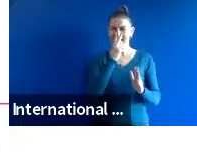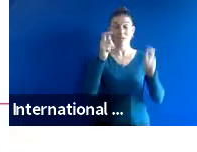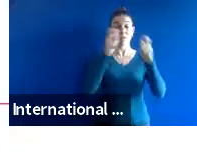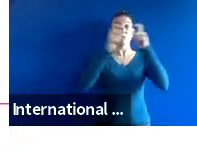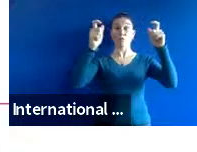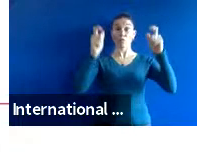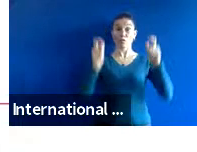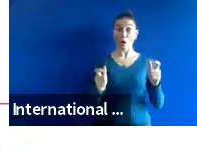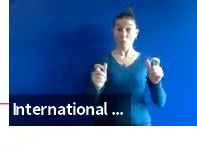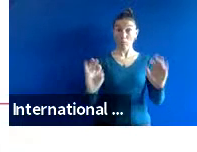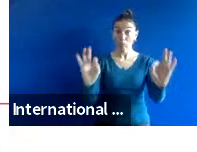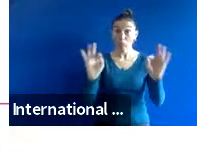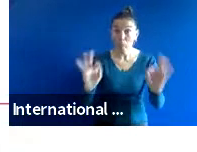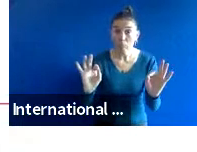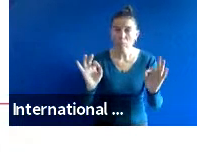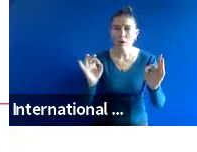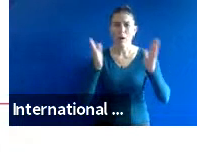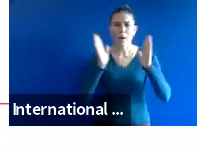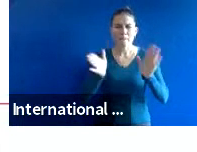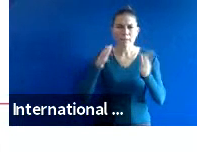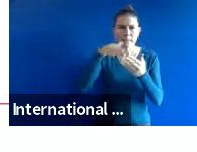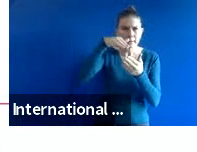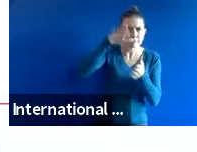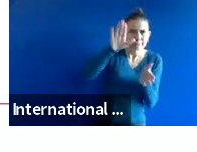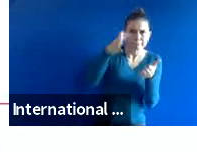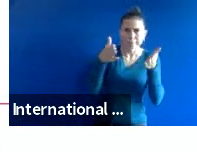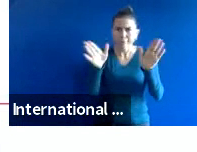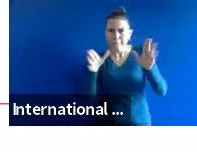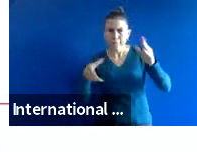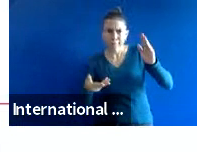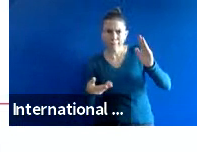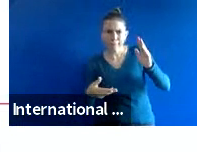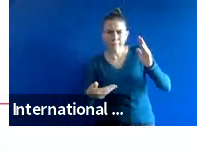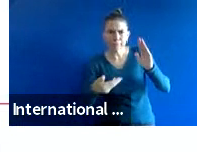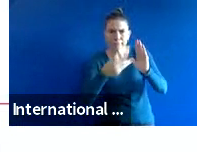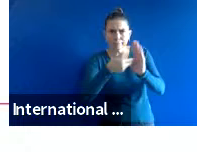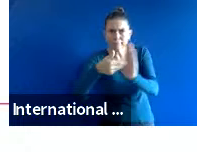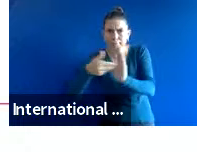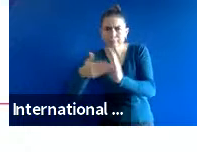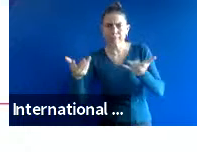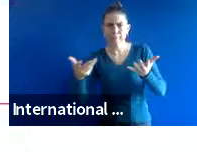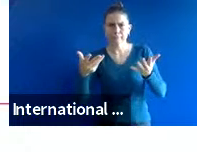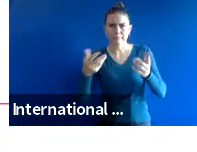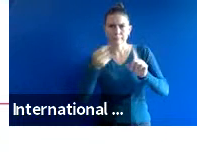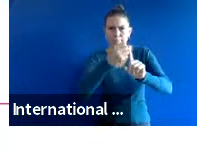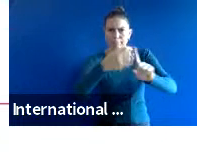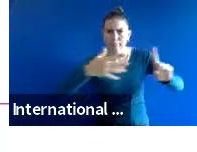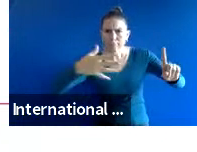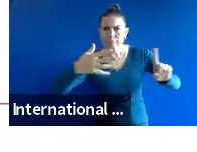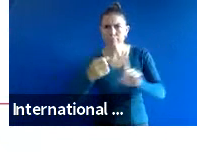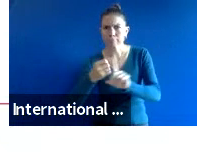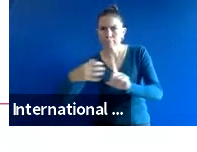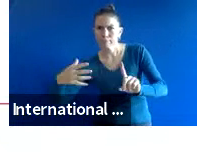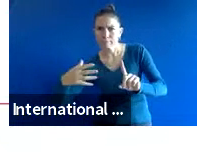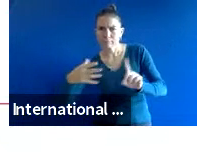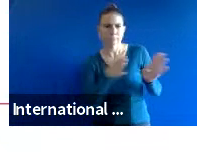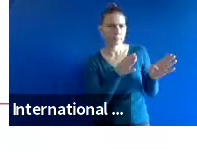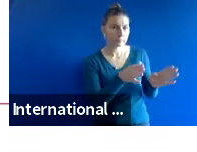large inclusion setting of more disadvantaged students. We will there also elaborate a database